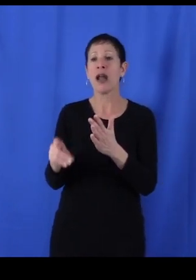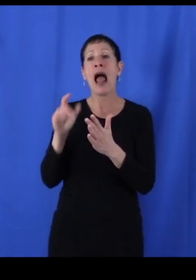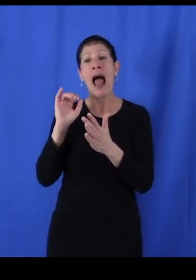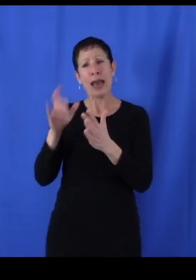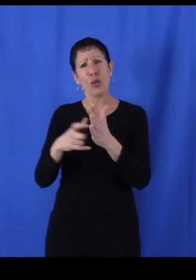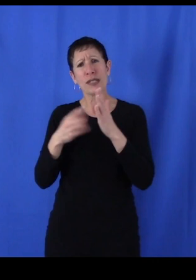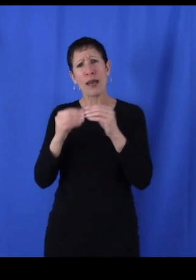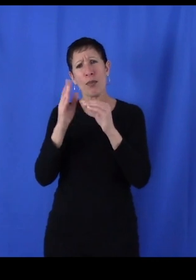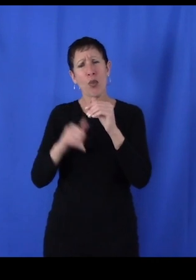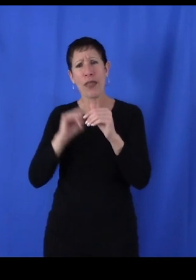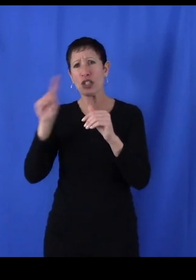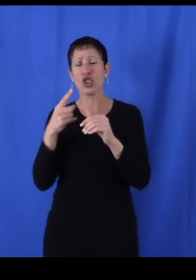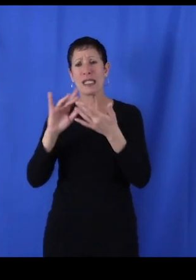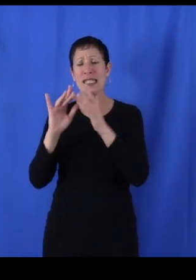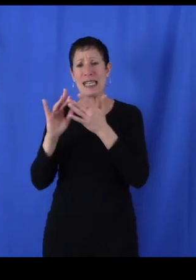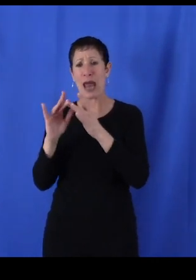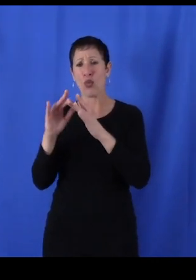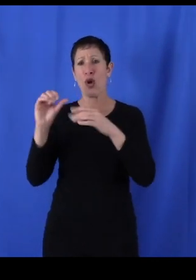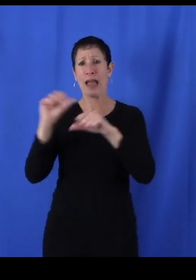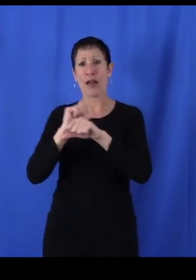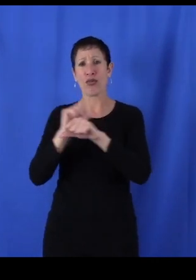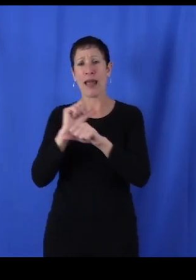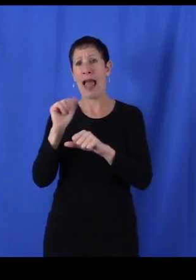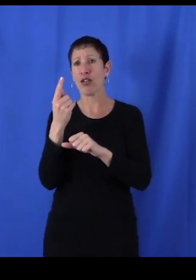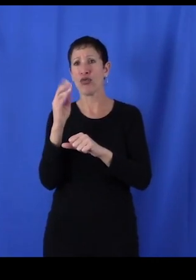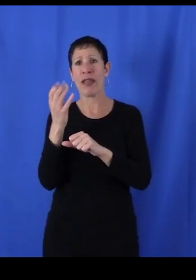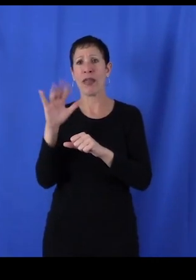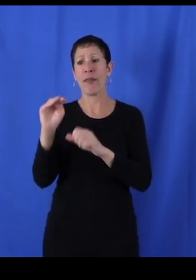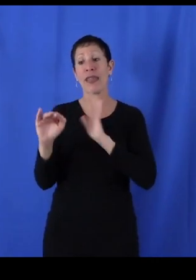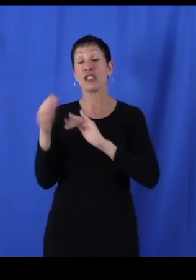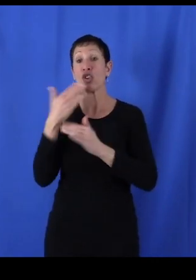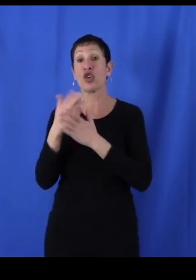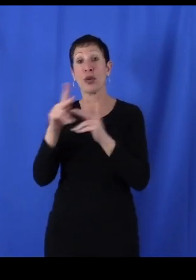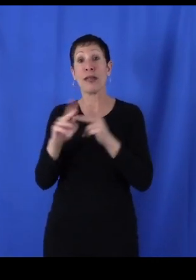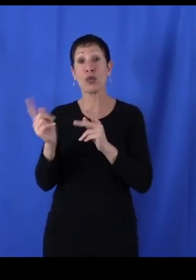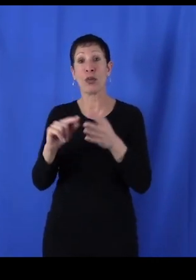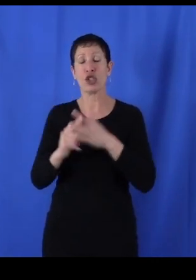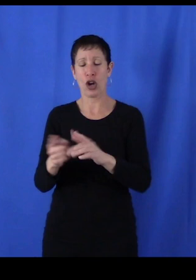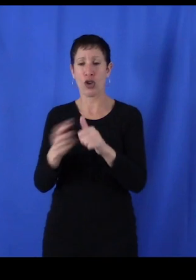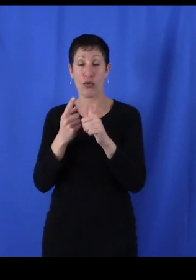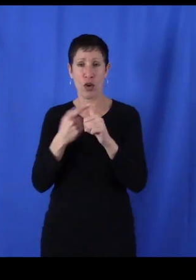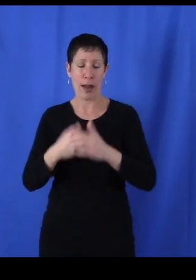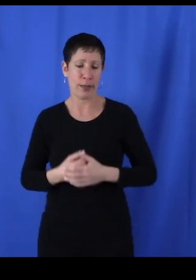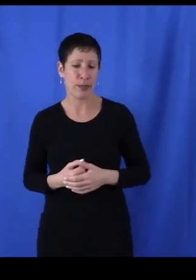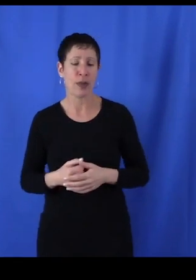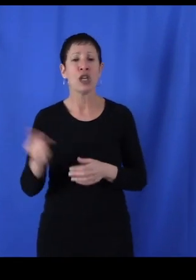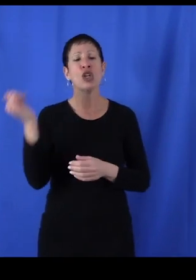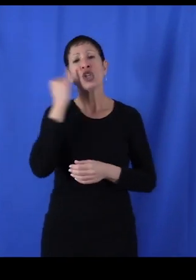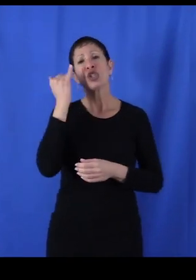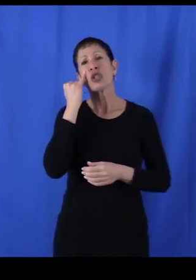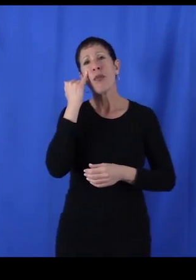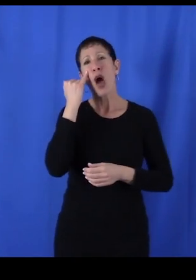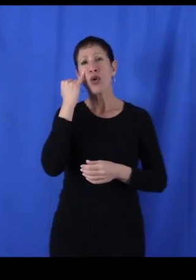more than network algorithms, algorithms are a place to start. Right? So for one, what if we